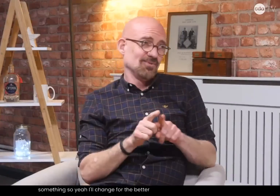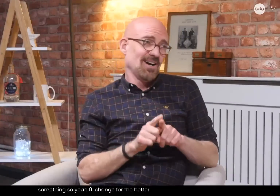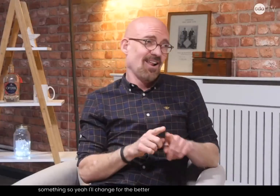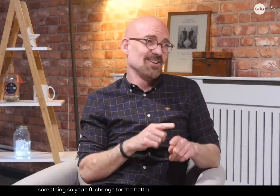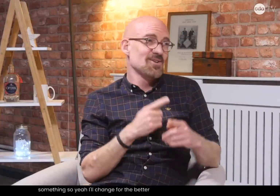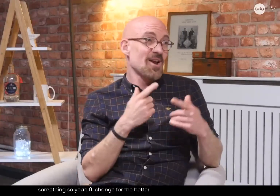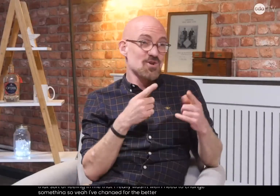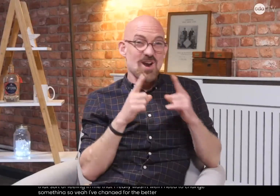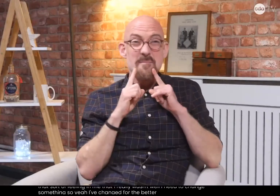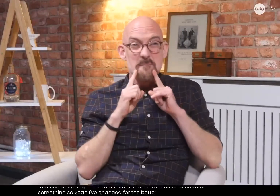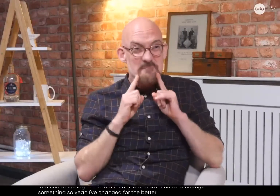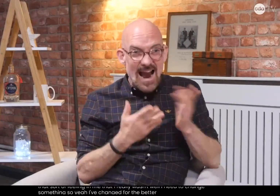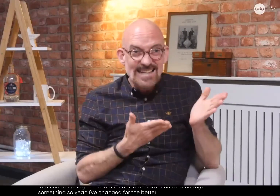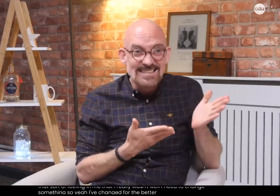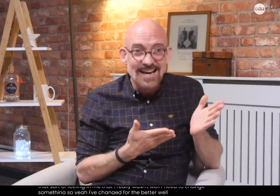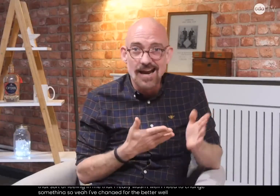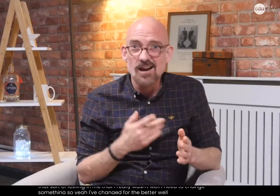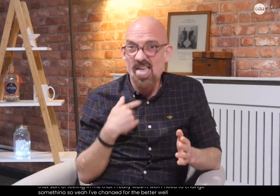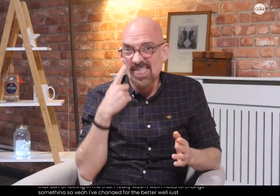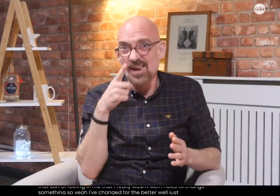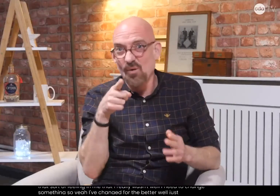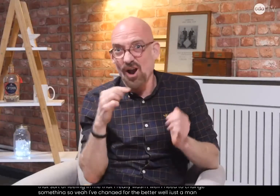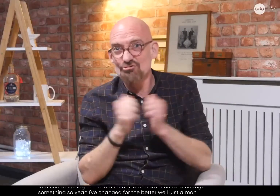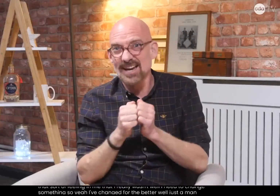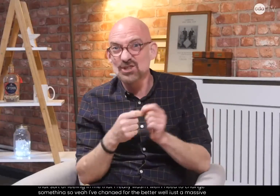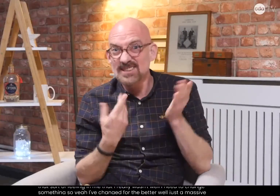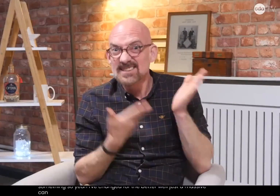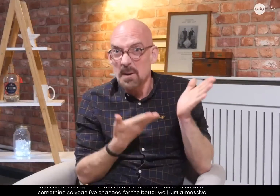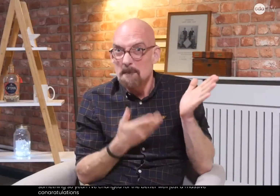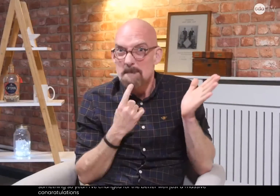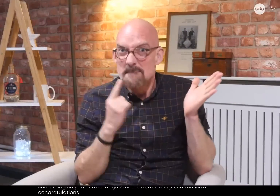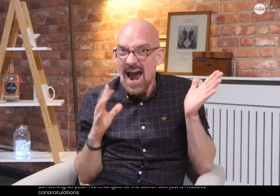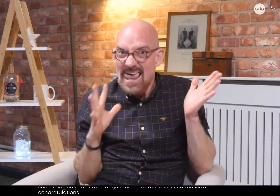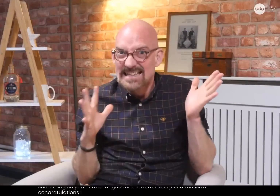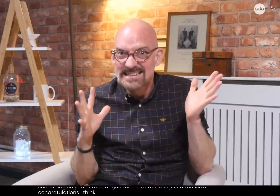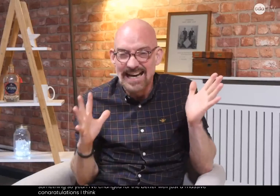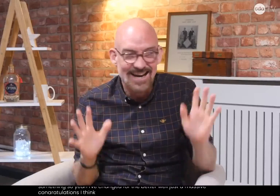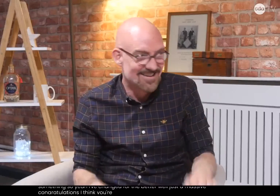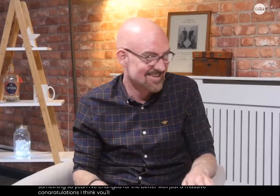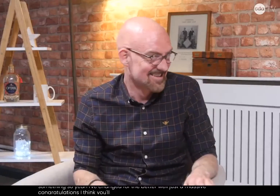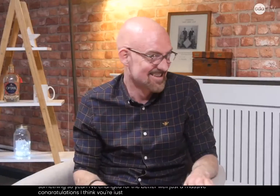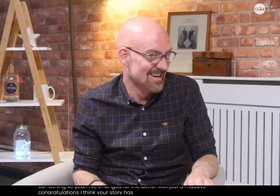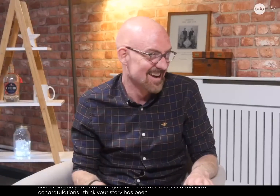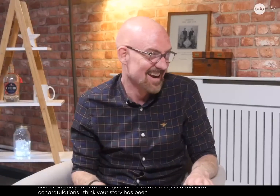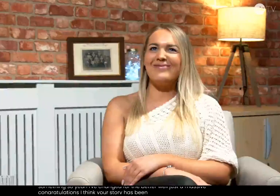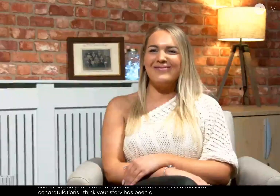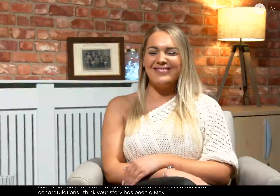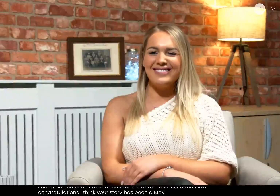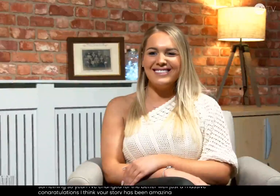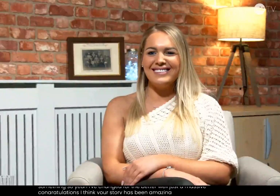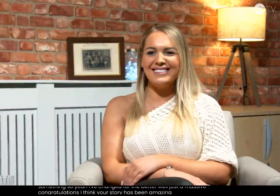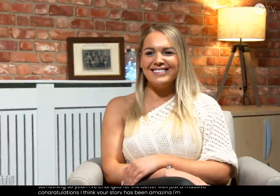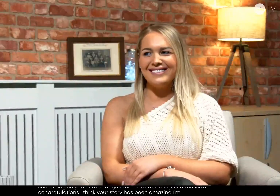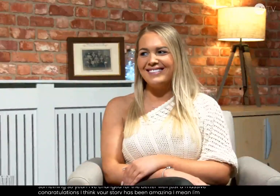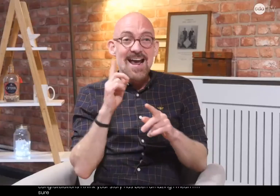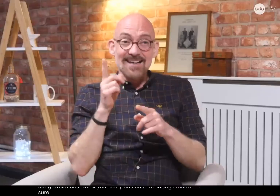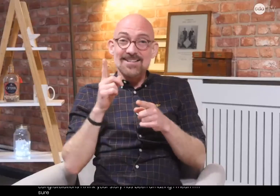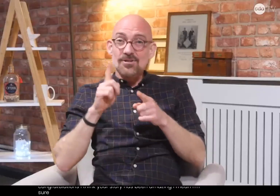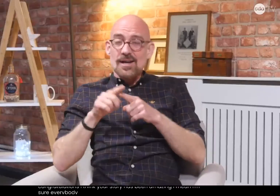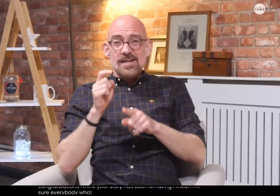Well, just a massive congratulations. I think your story has been amazing. I mean, I'm sure everybody watching agrees as well. It's been